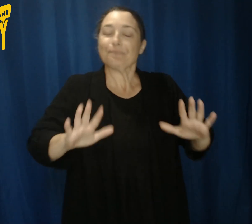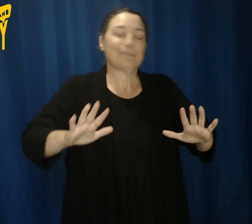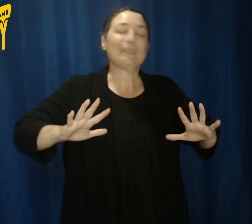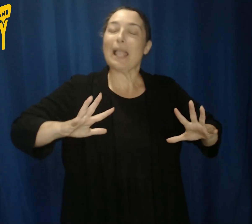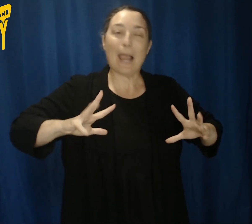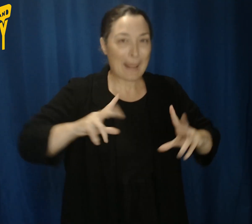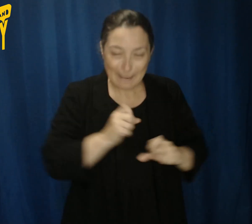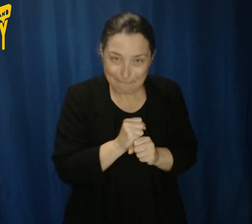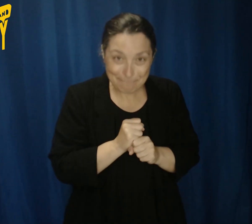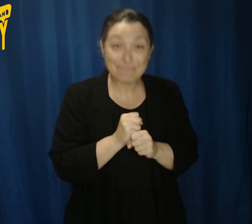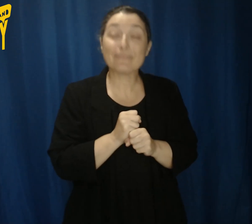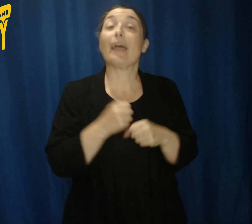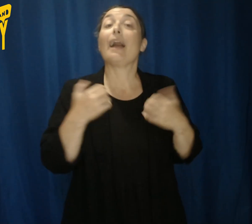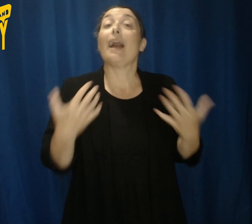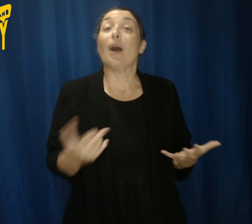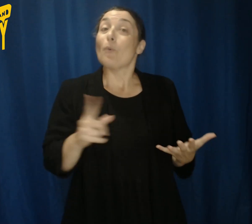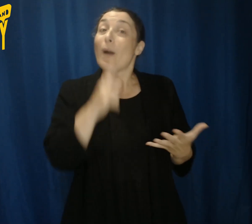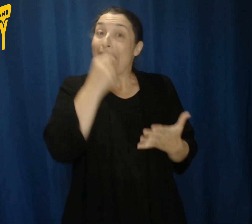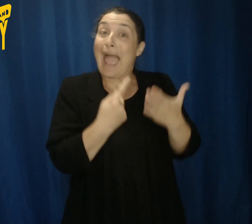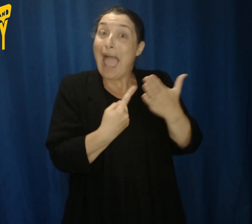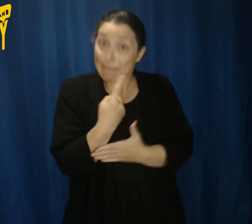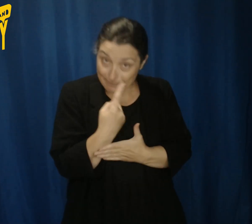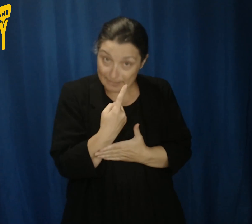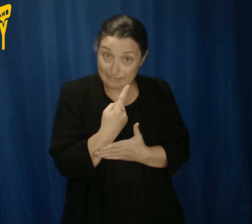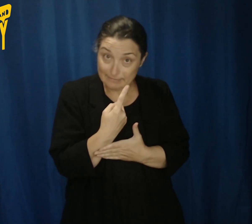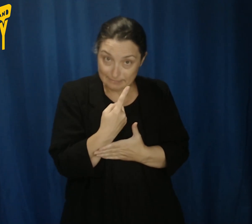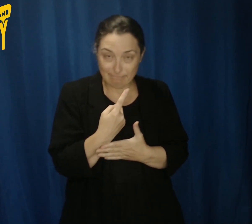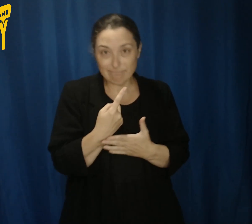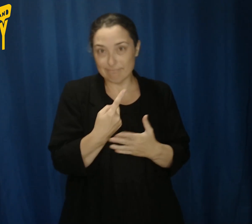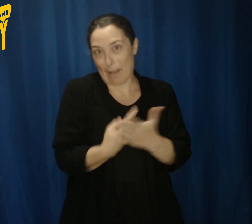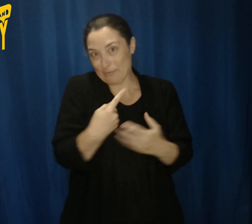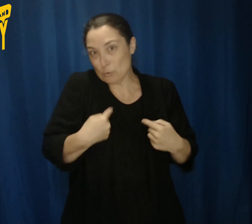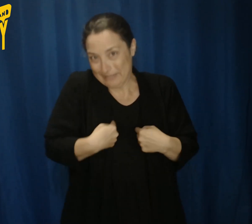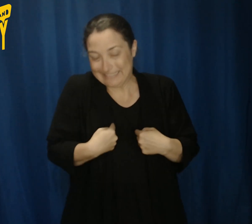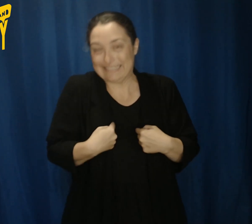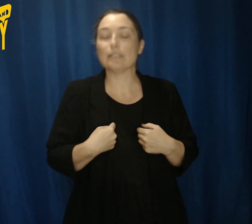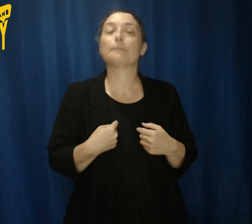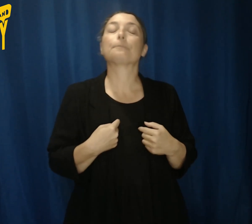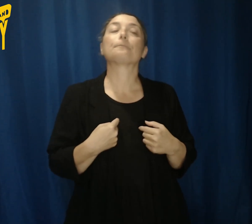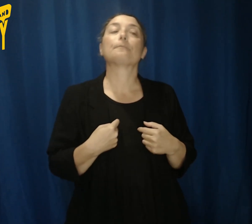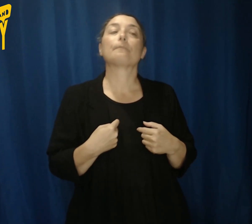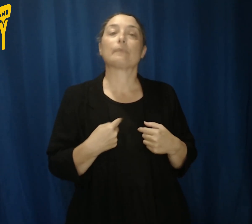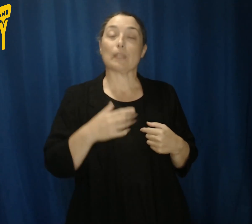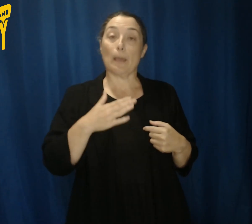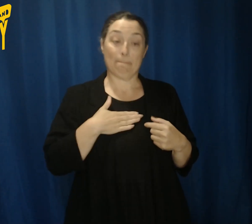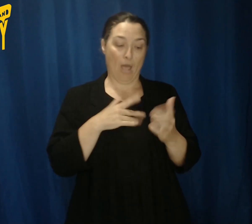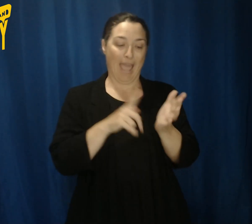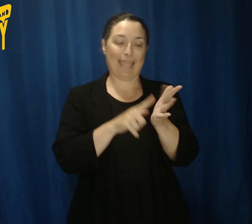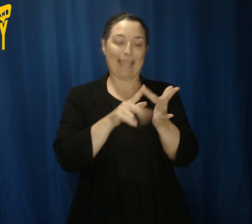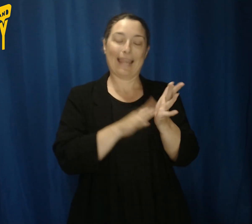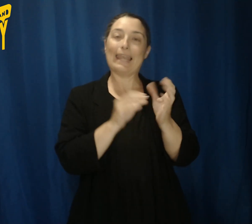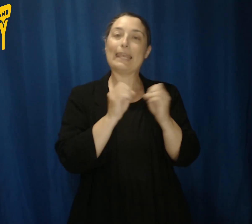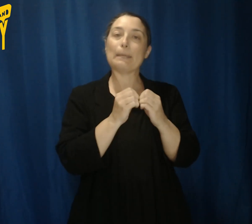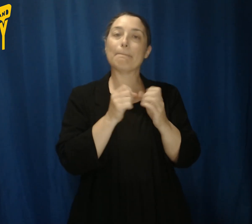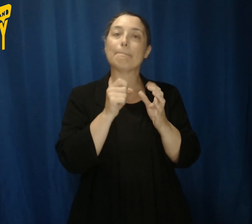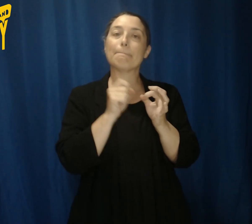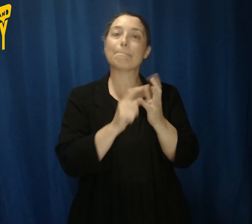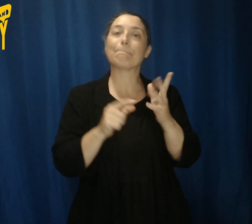what can happen at that time, and in my case, was that, as the doctors put it, my limb buds were